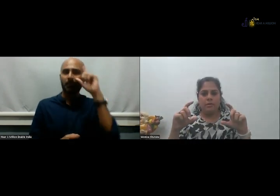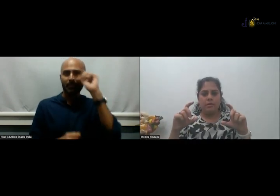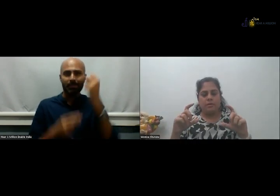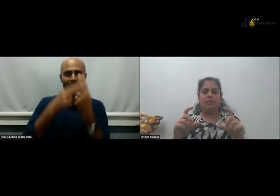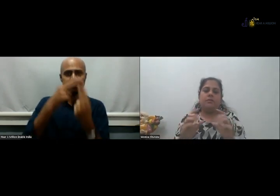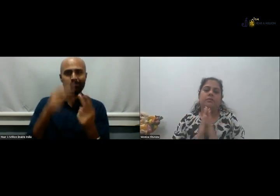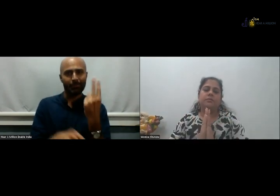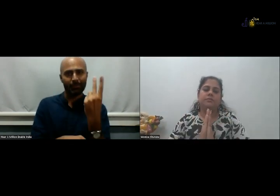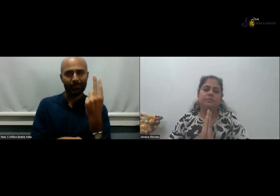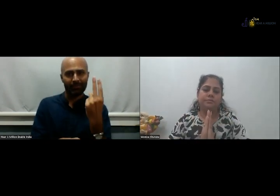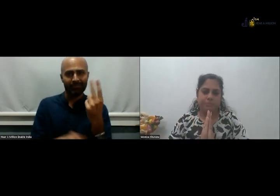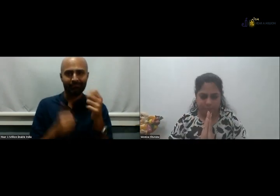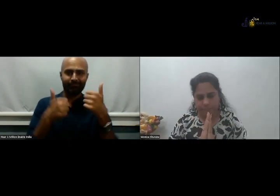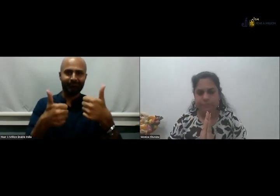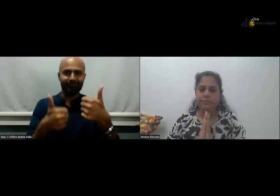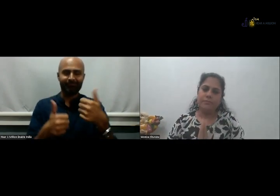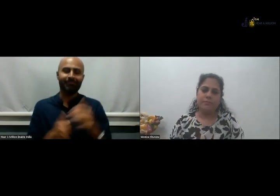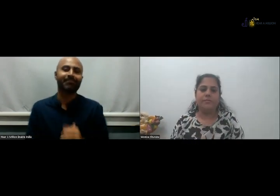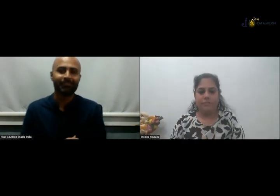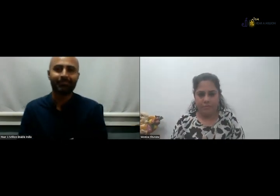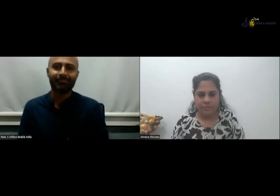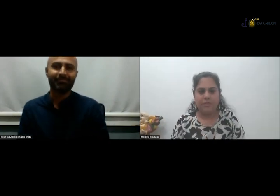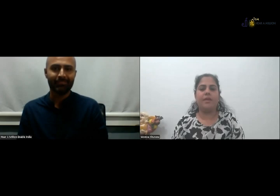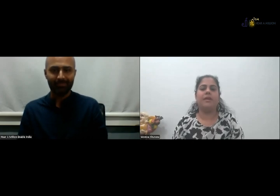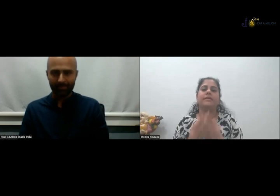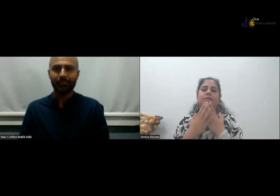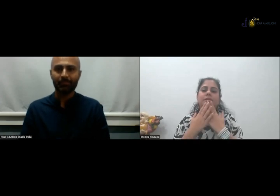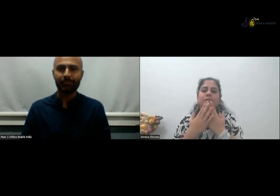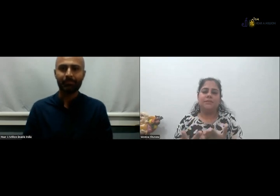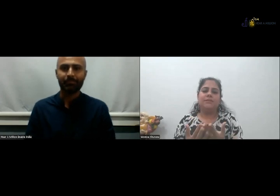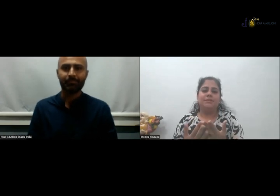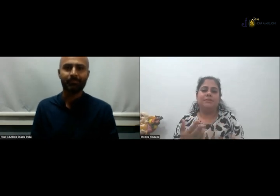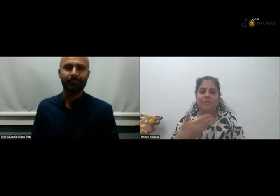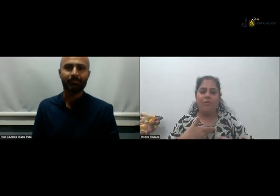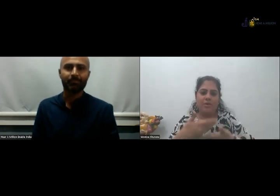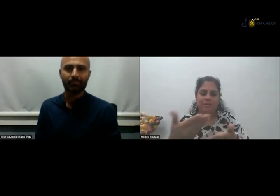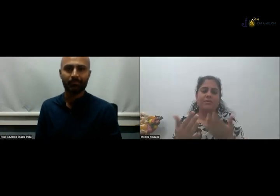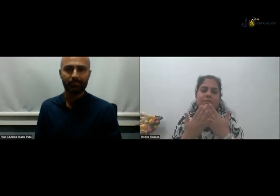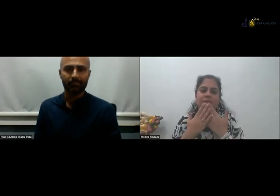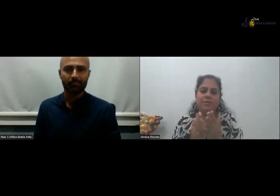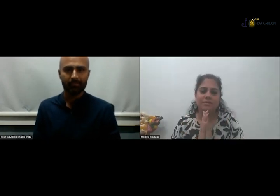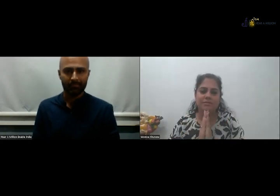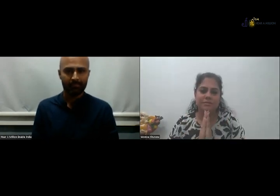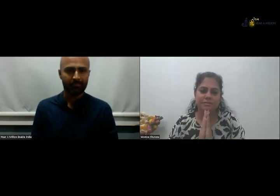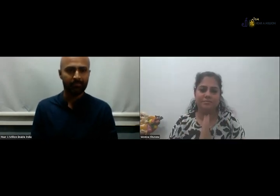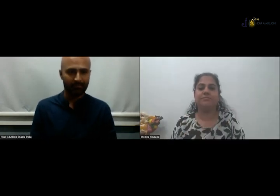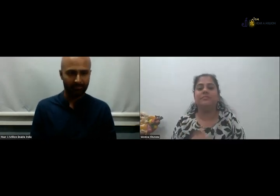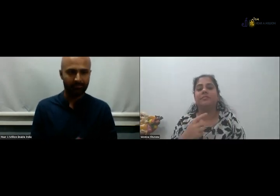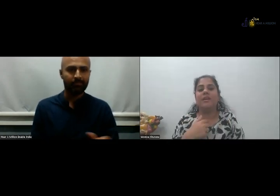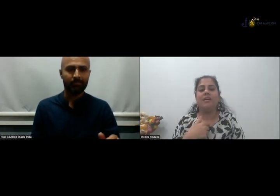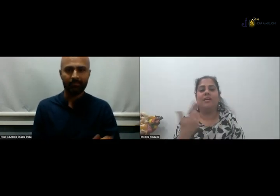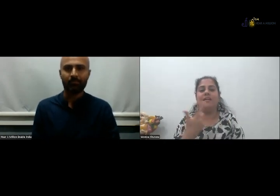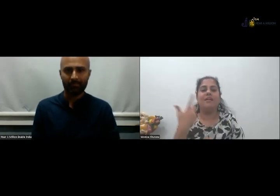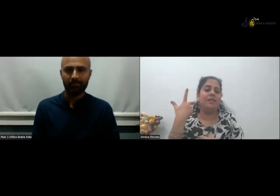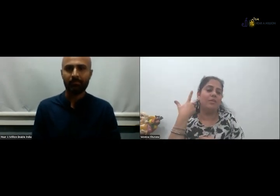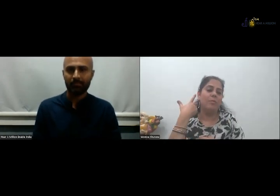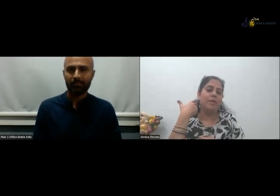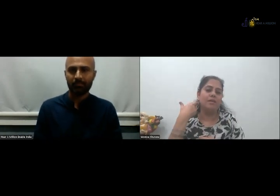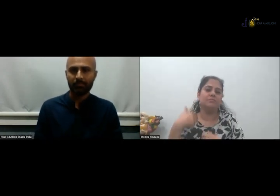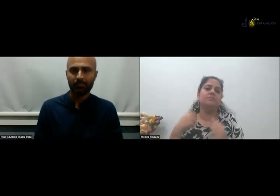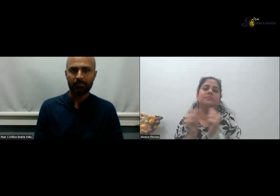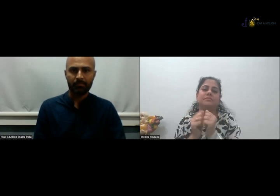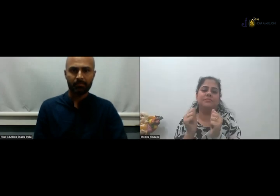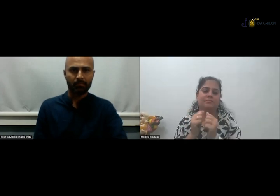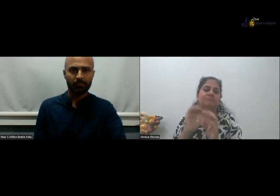Can you see me clearly? Yes. Please share your thoughts within 2 minutes only. Thank you for having me here.